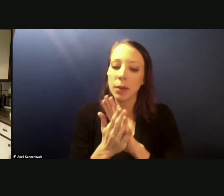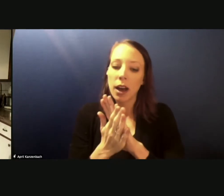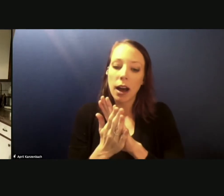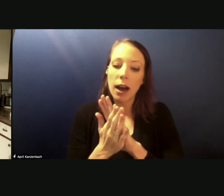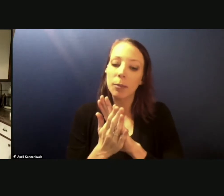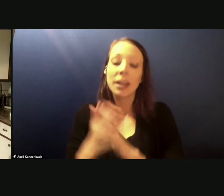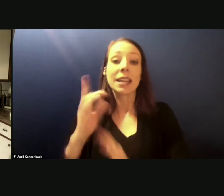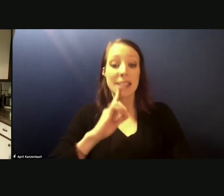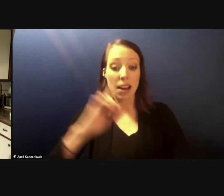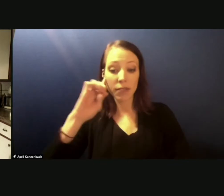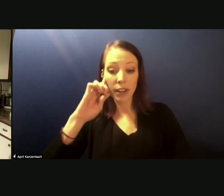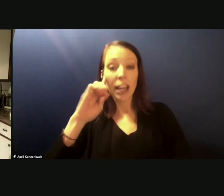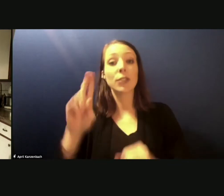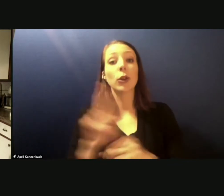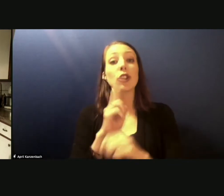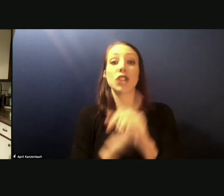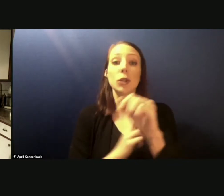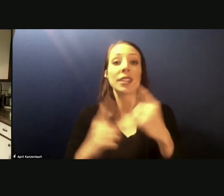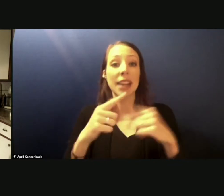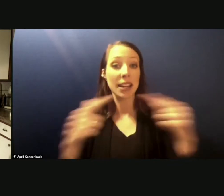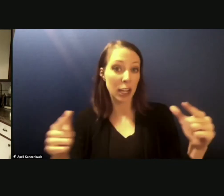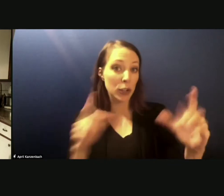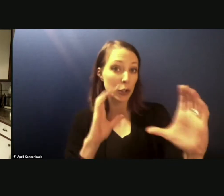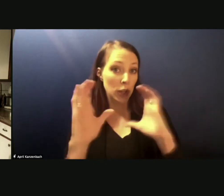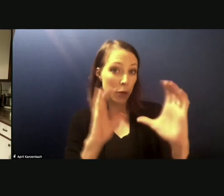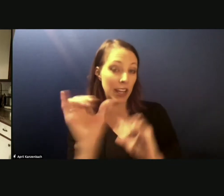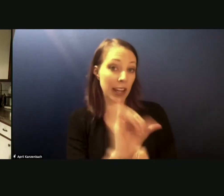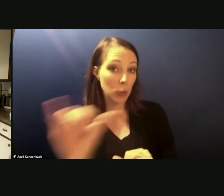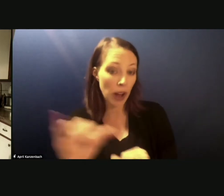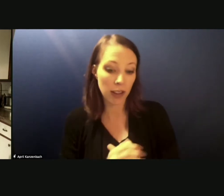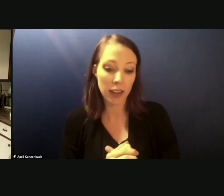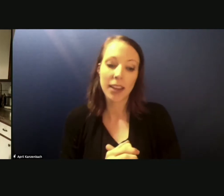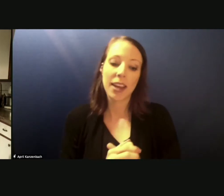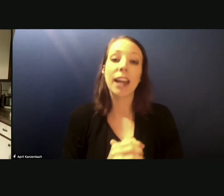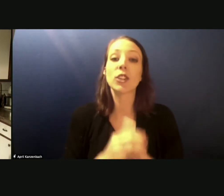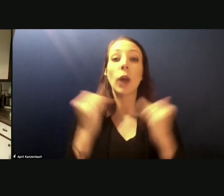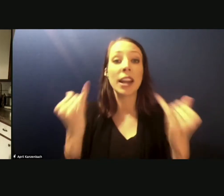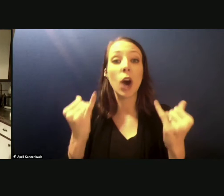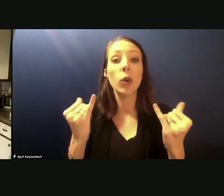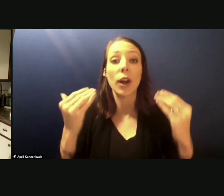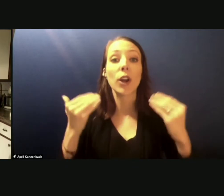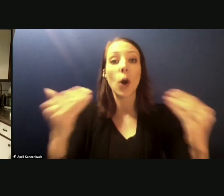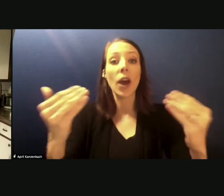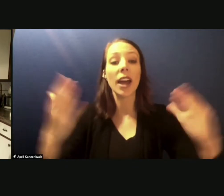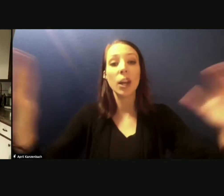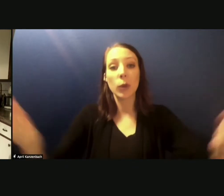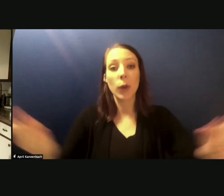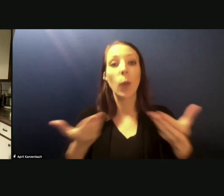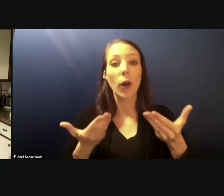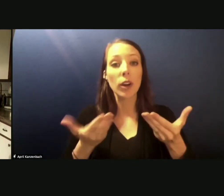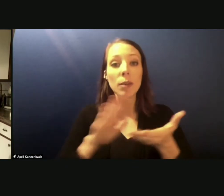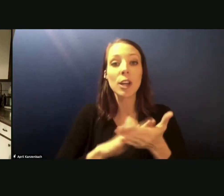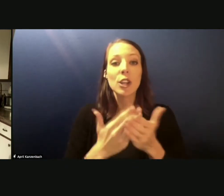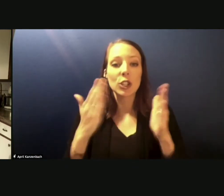became deaf. And so she uses sign language to communicate as well. And so right now we want to go ahead and we want